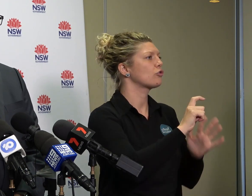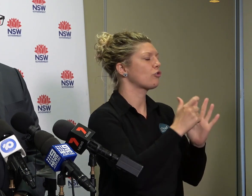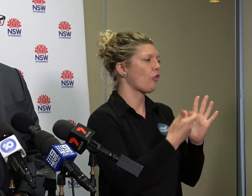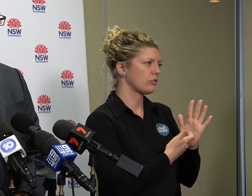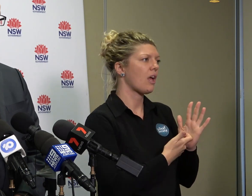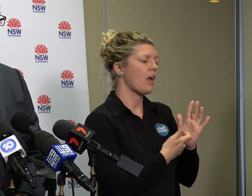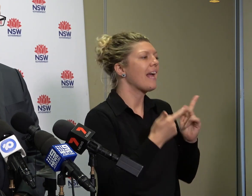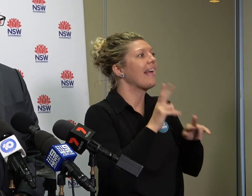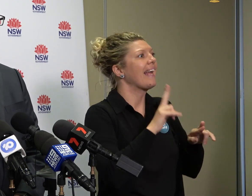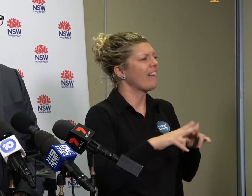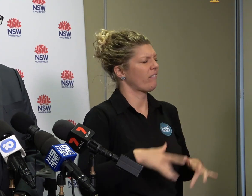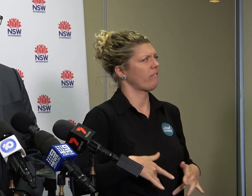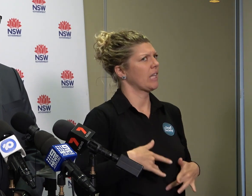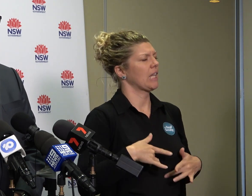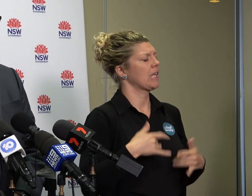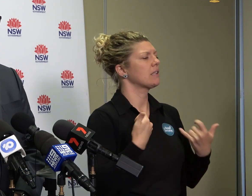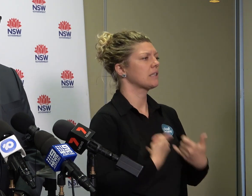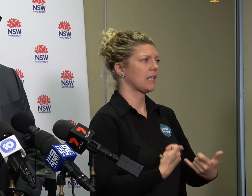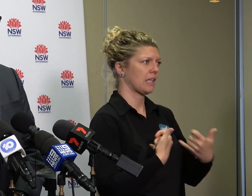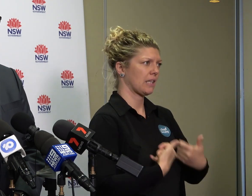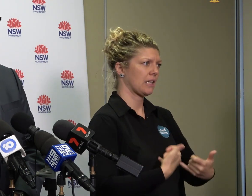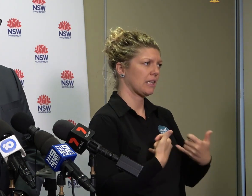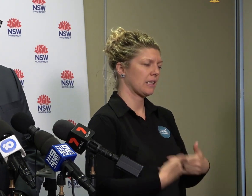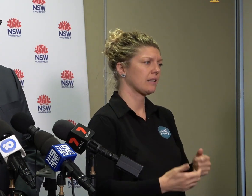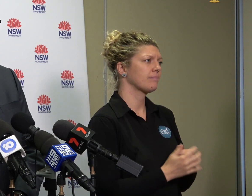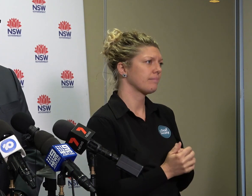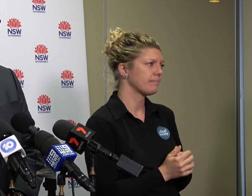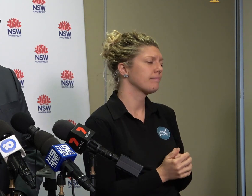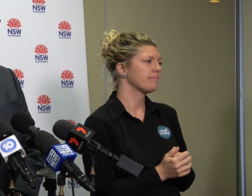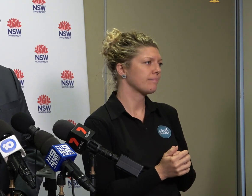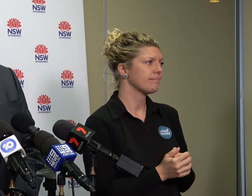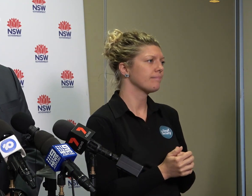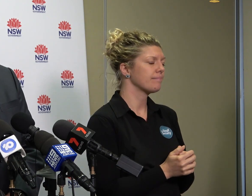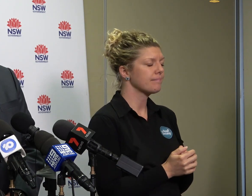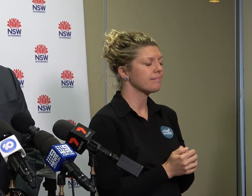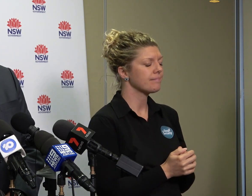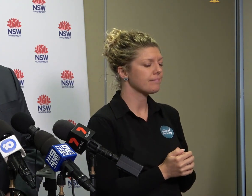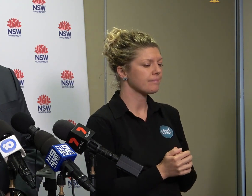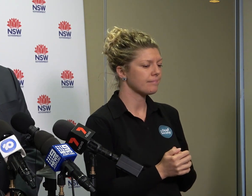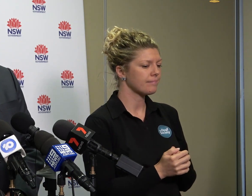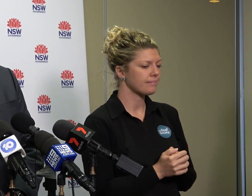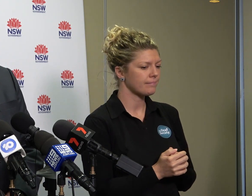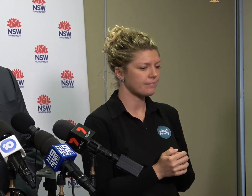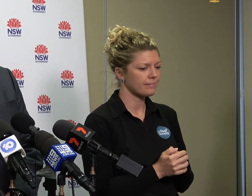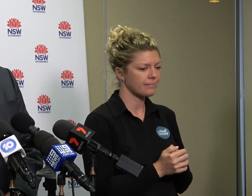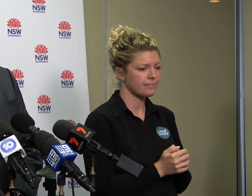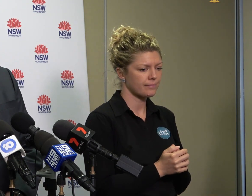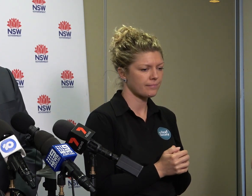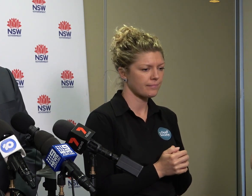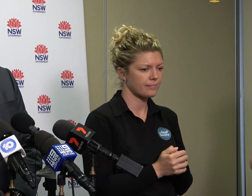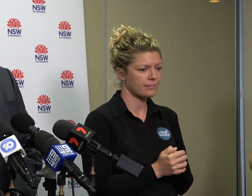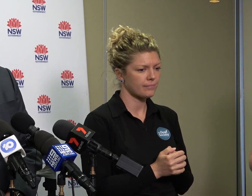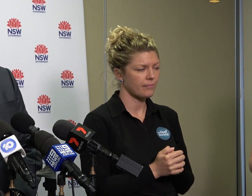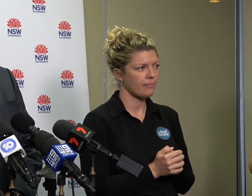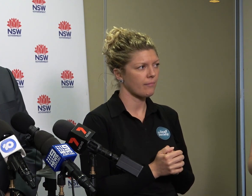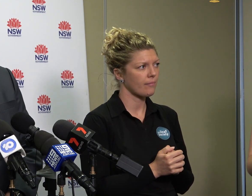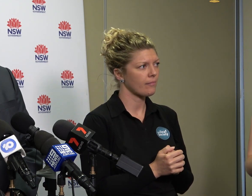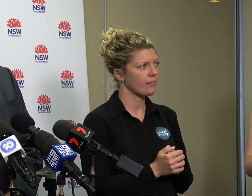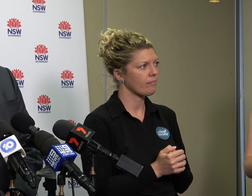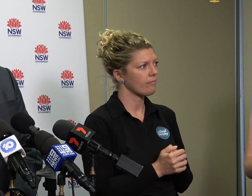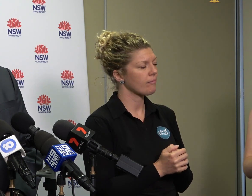novel coronavirus so prevalent. We do have some